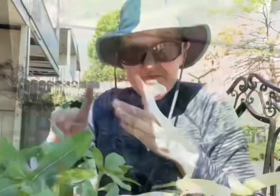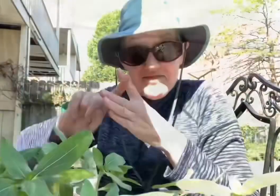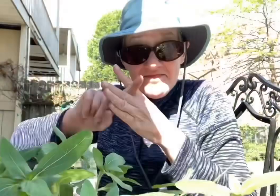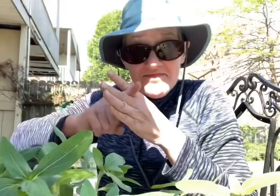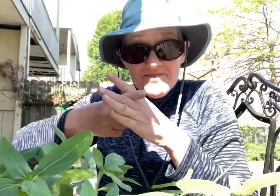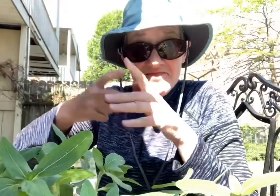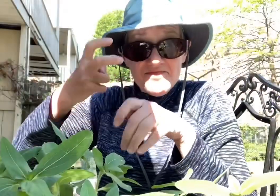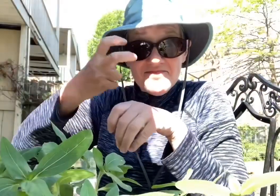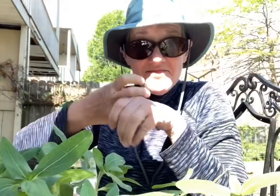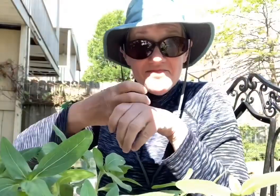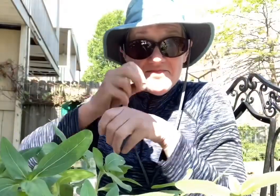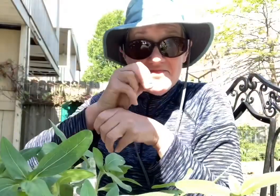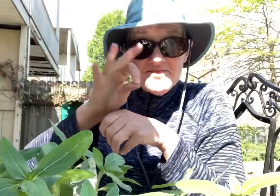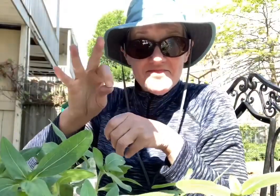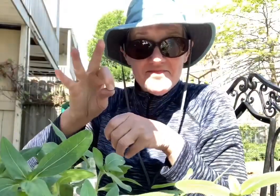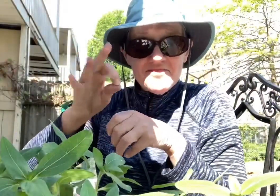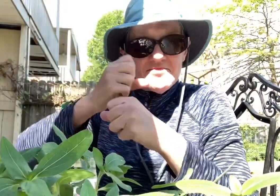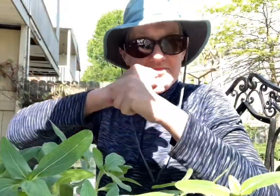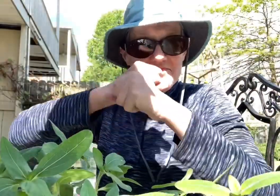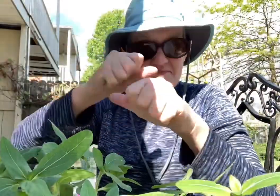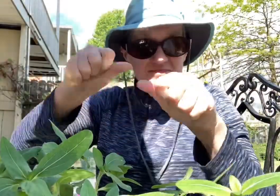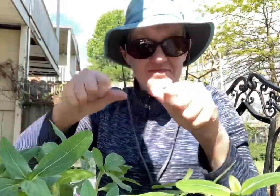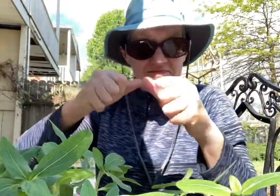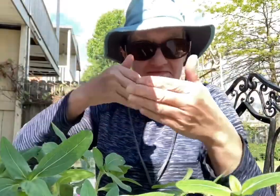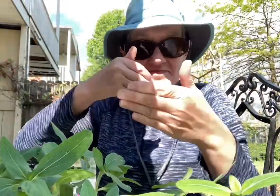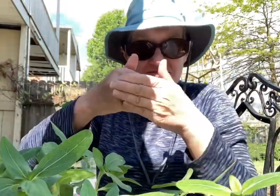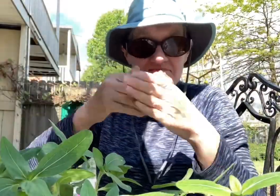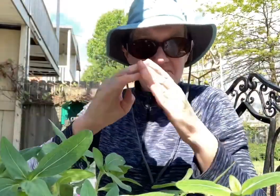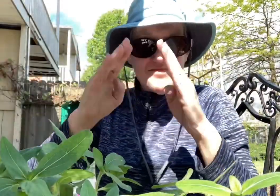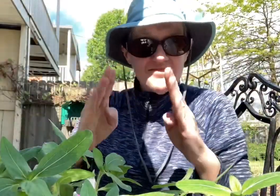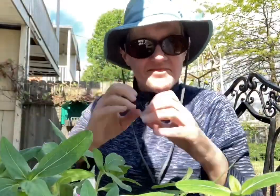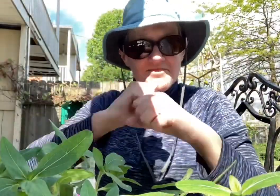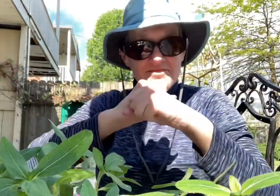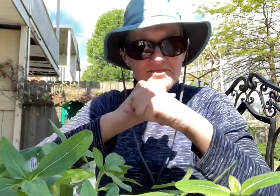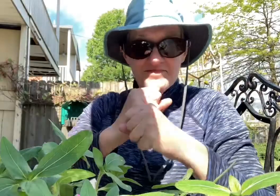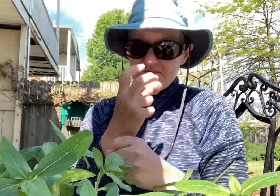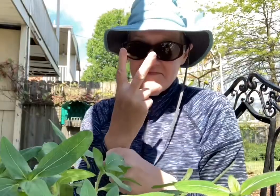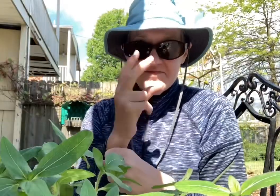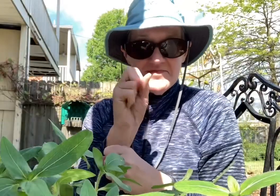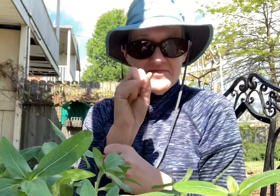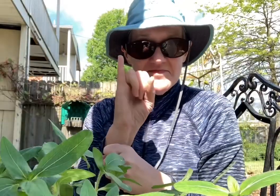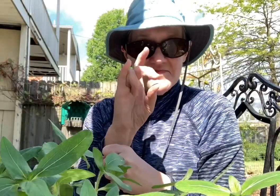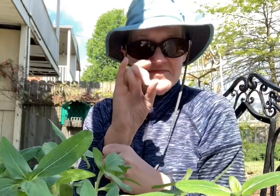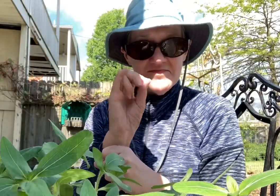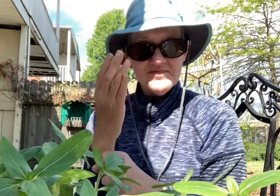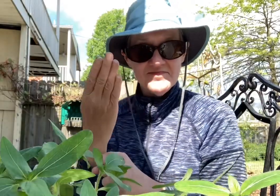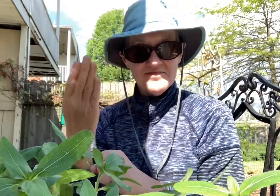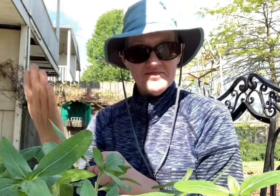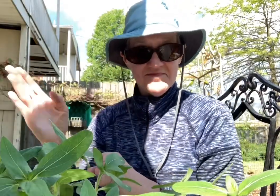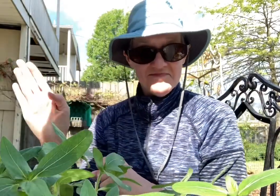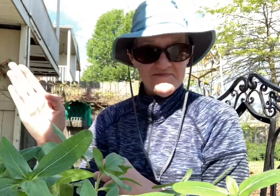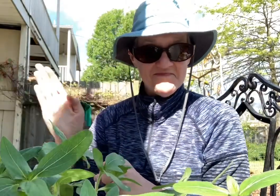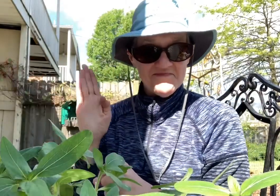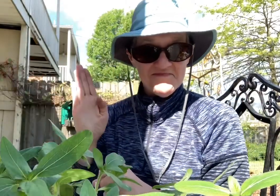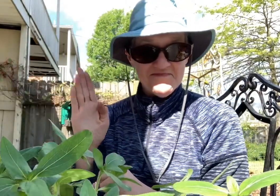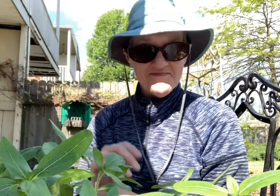And we're going to start hardening them off in this protected area. It's protected on 2 sides by the house and